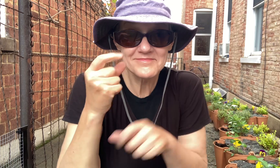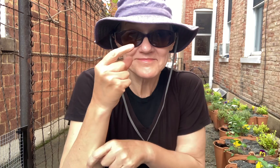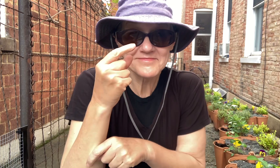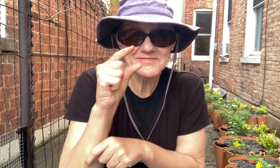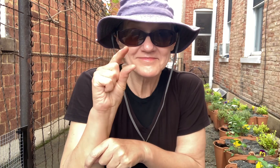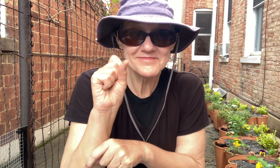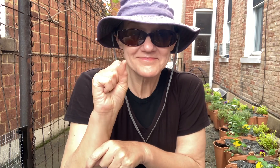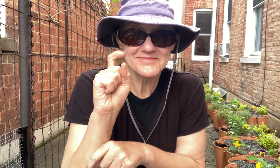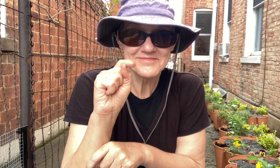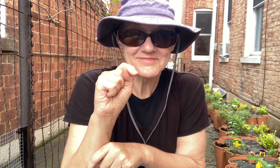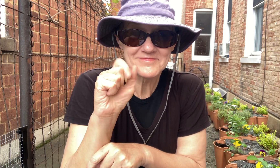Now for winter,